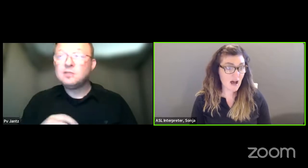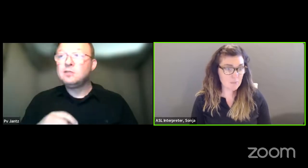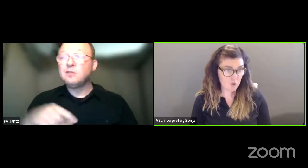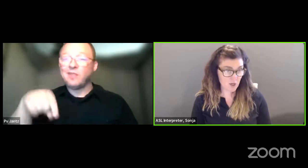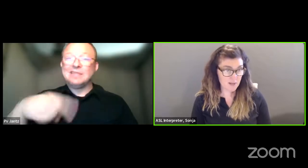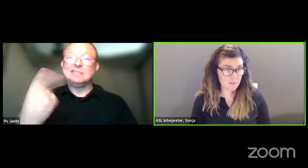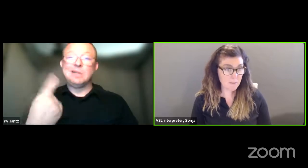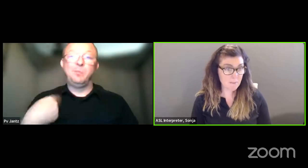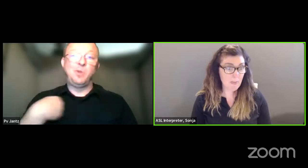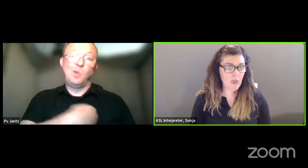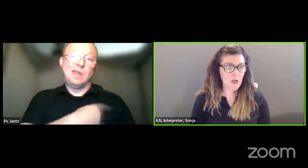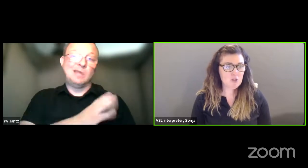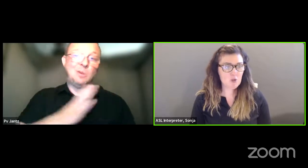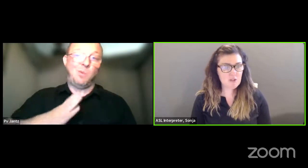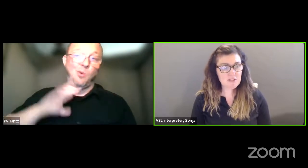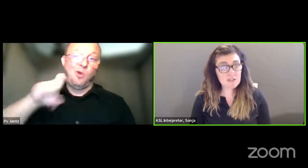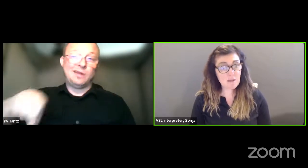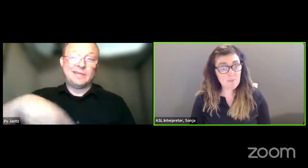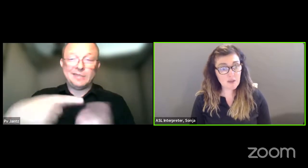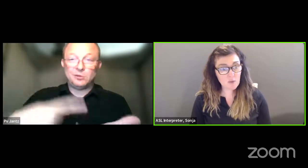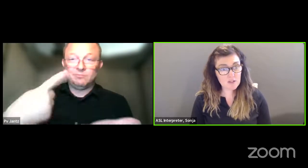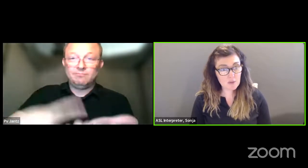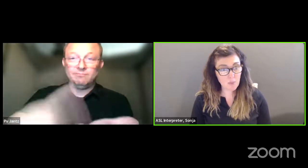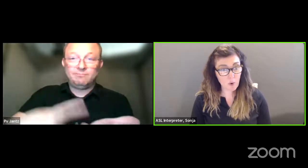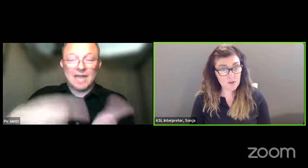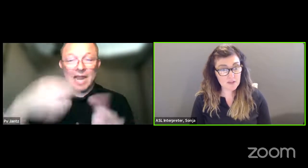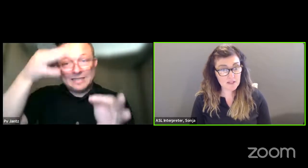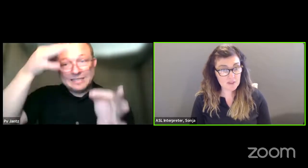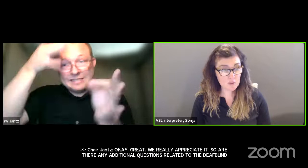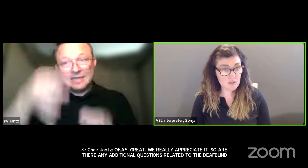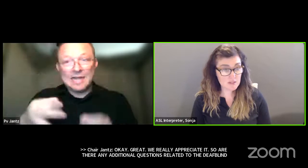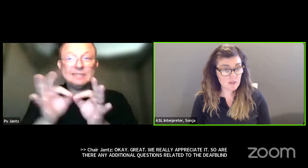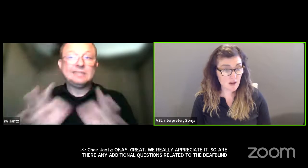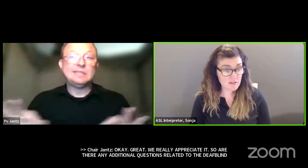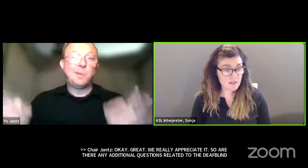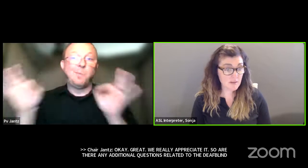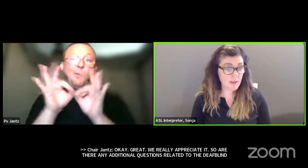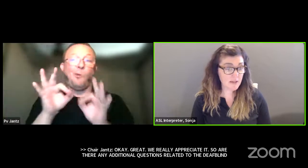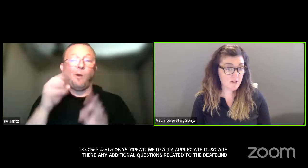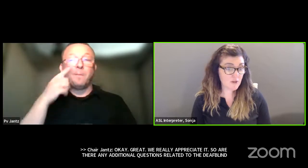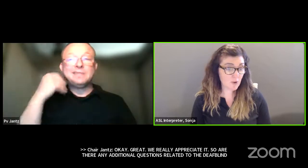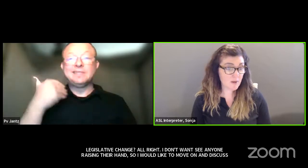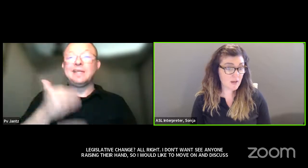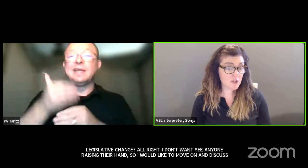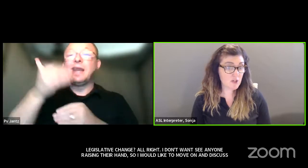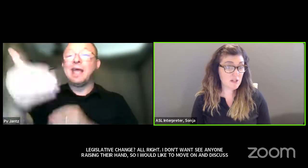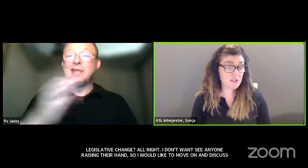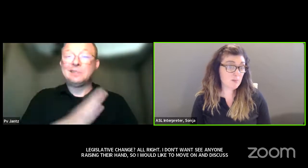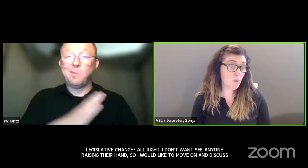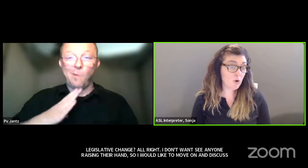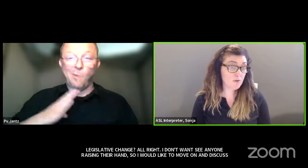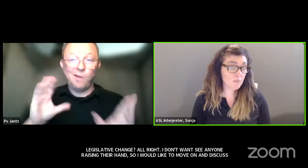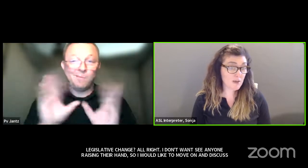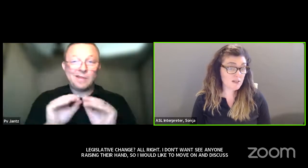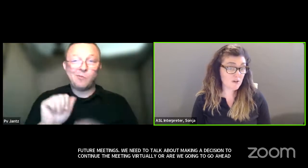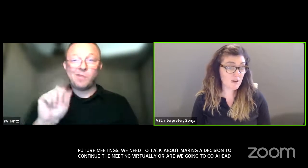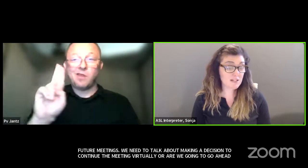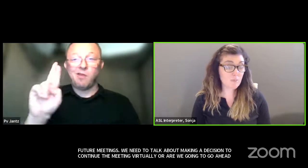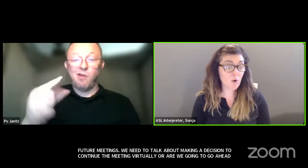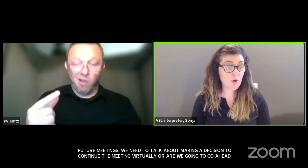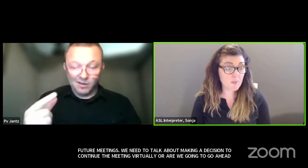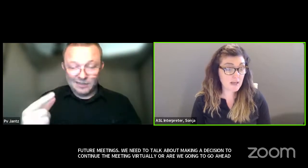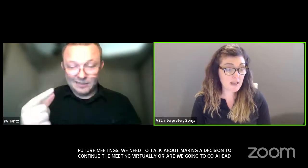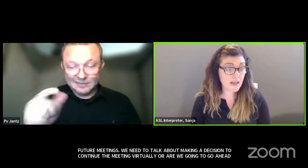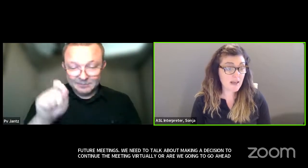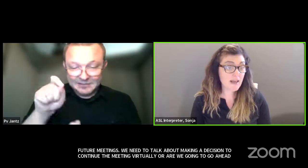access option? So this is something we as a board need to discuss and make a determination, and it's important because our